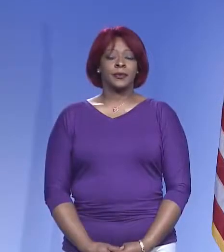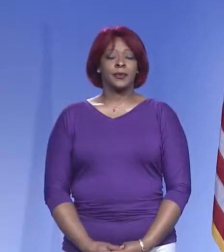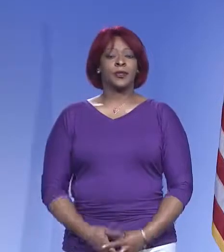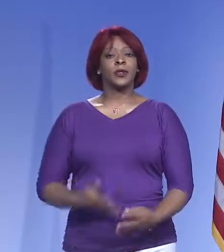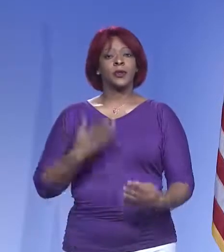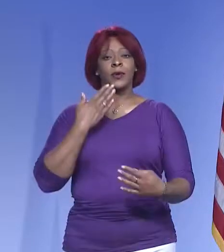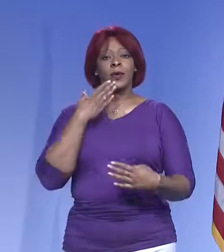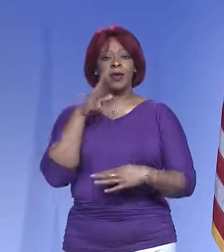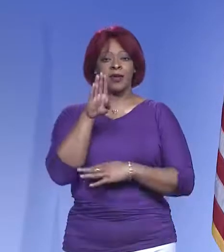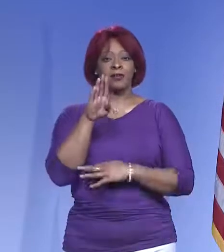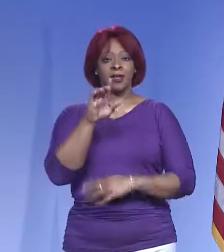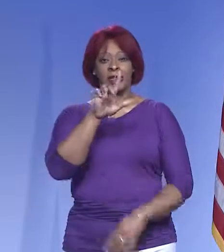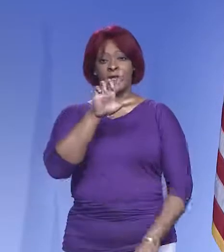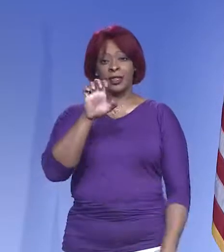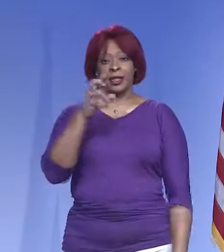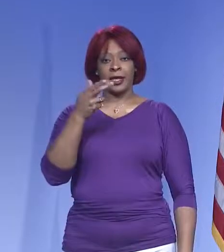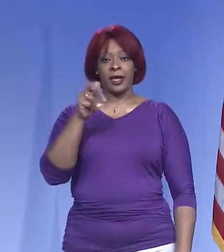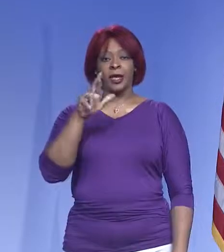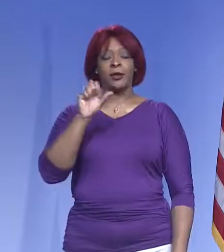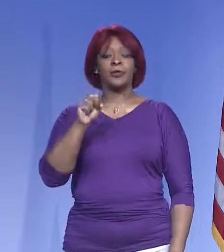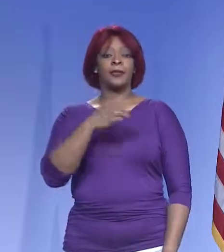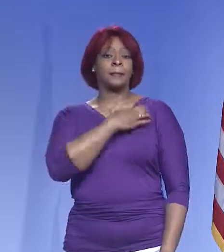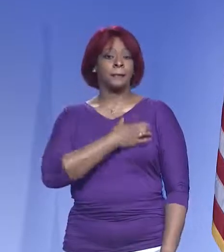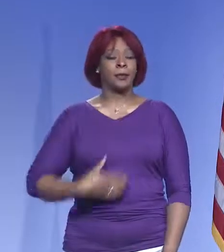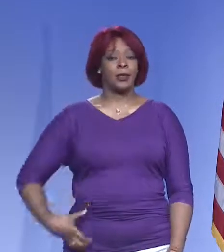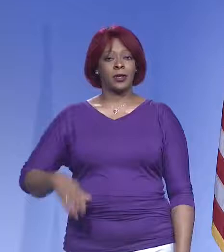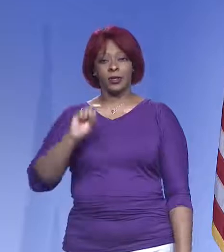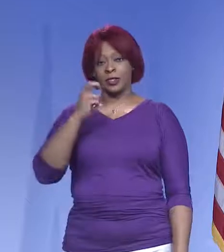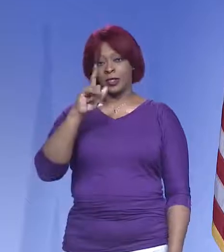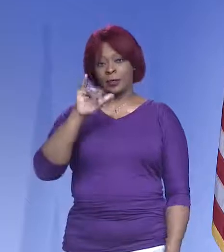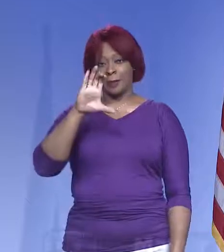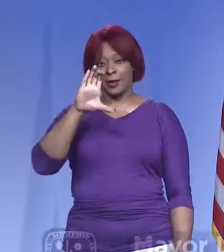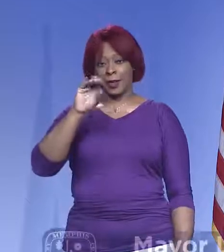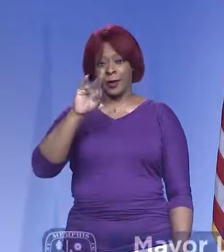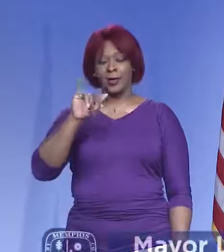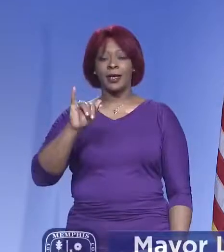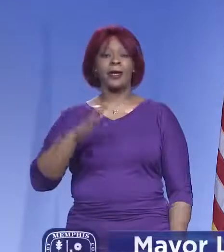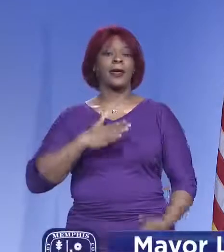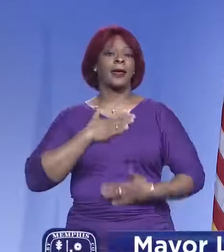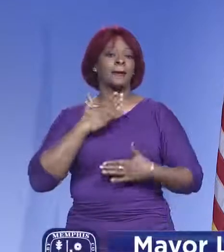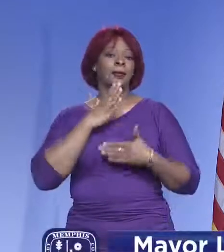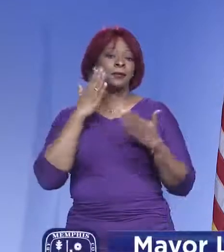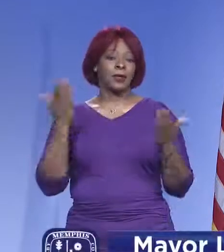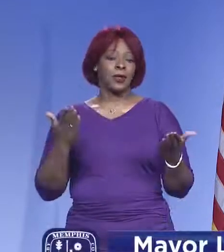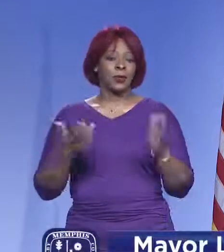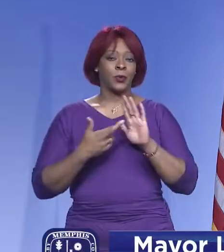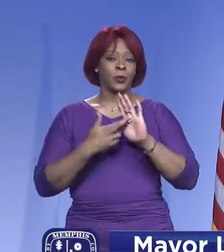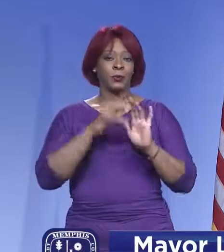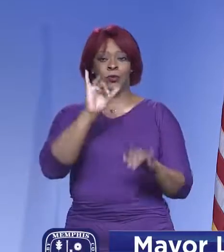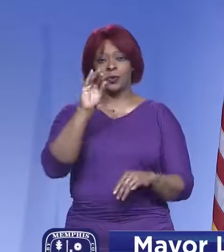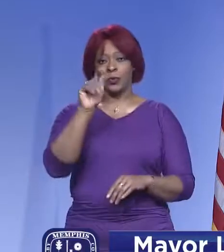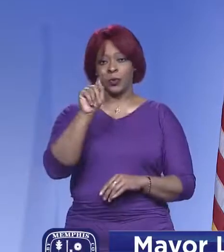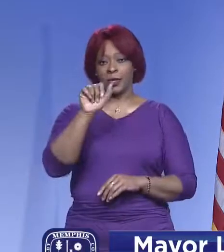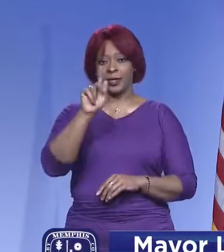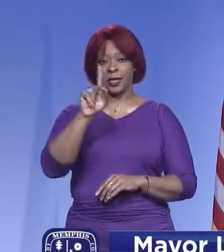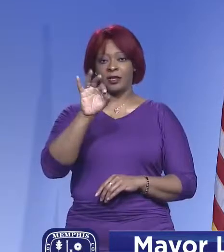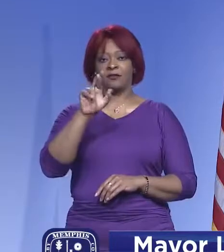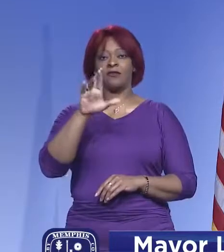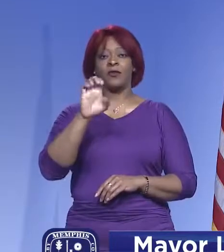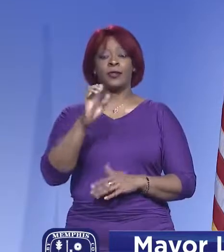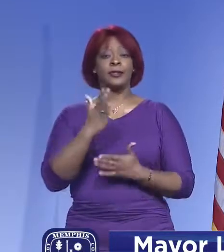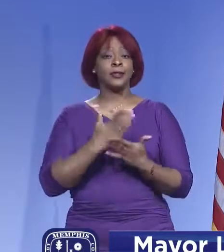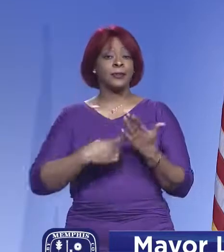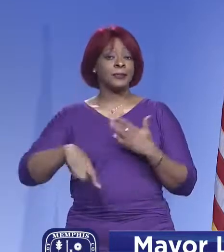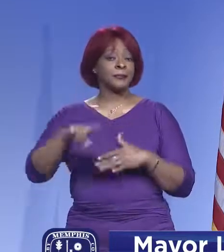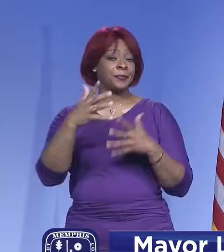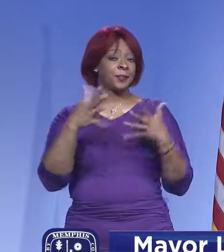Good afternoon. Lee Harris, Mayor of Shelby County, pleased to be here on behalf of the Joint Task Force. As some of you